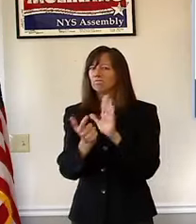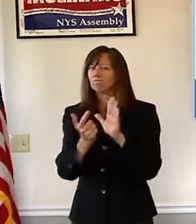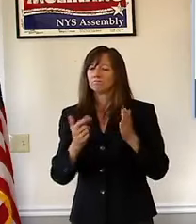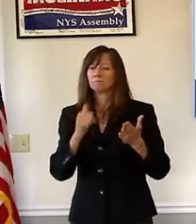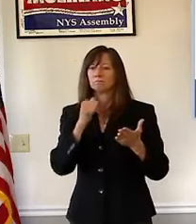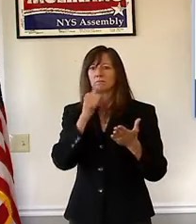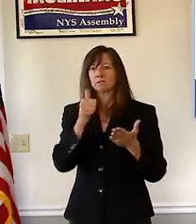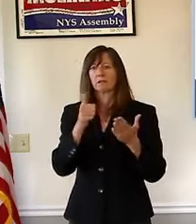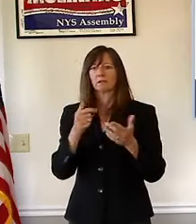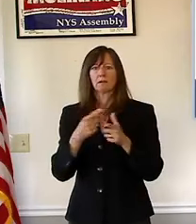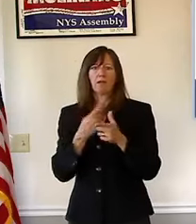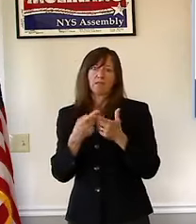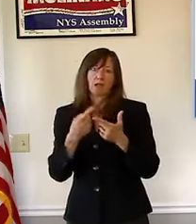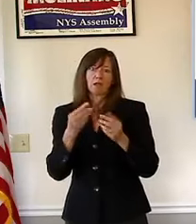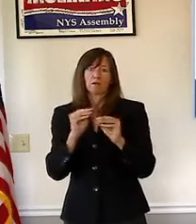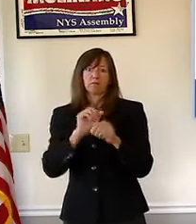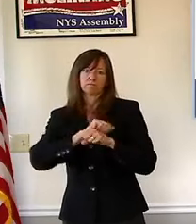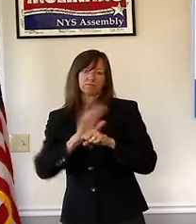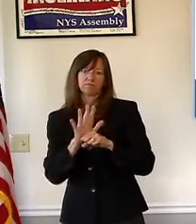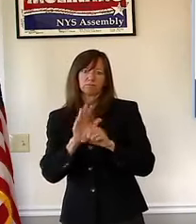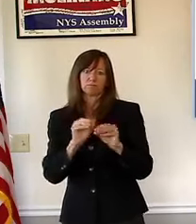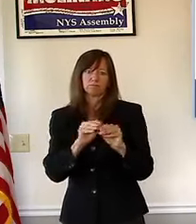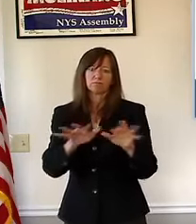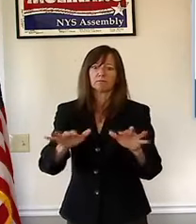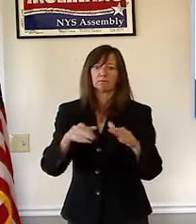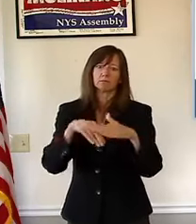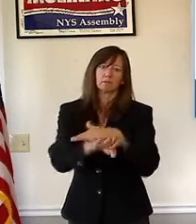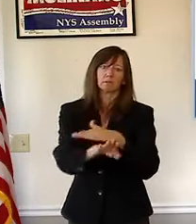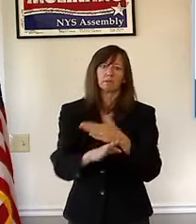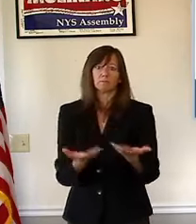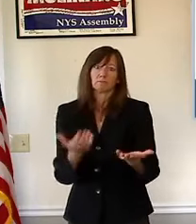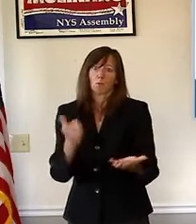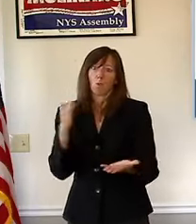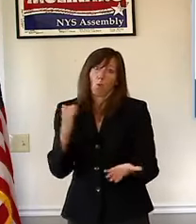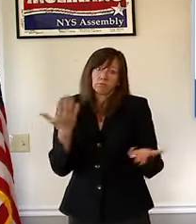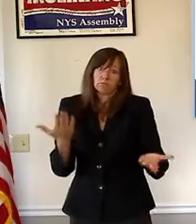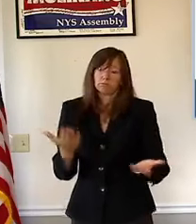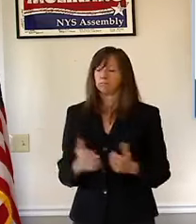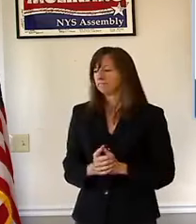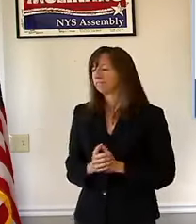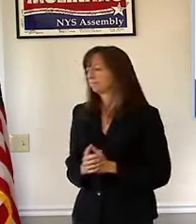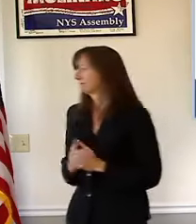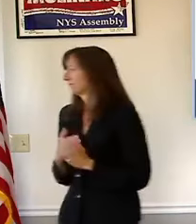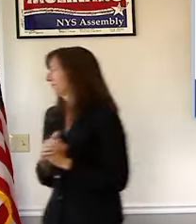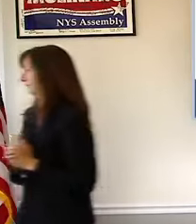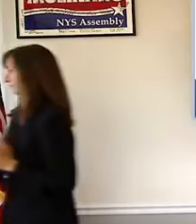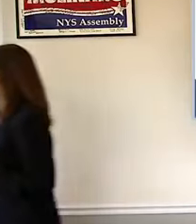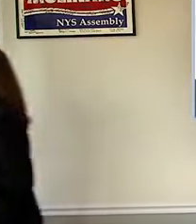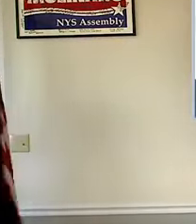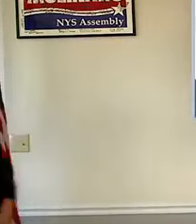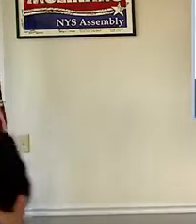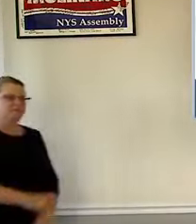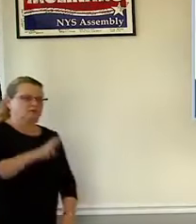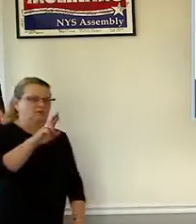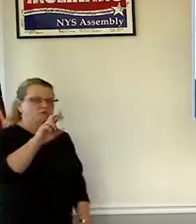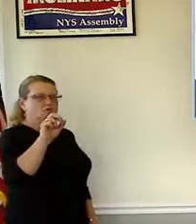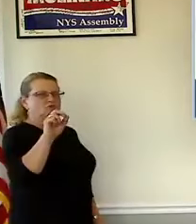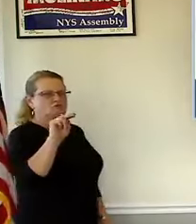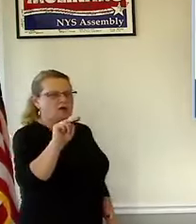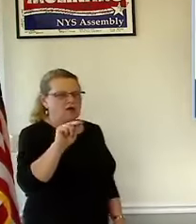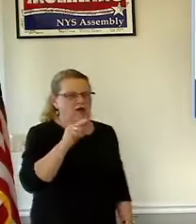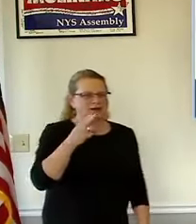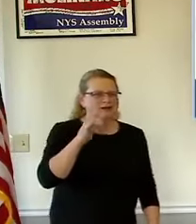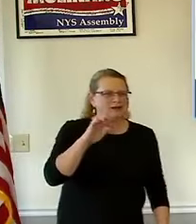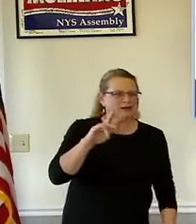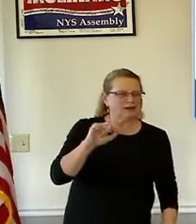not introduced into this vulnerable setting. Thank you, Anil. Ron Hicks, Diane asked, what about indoor weddings and